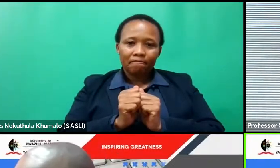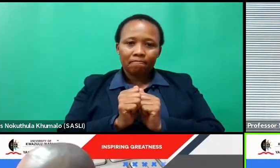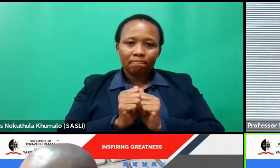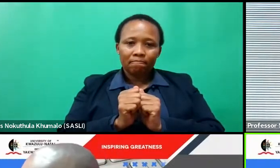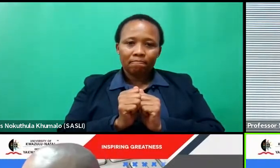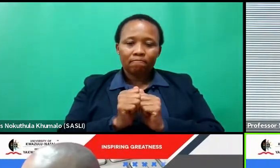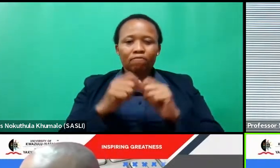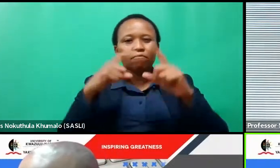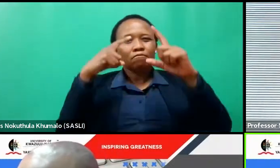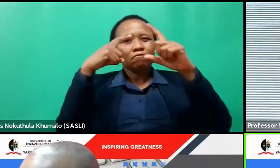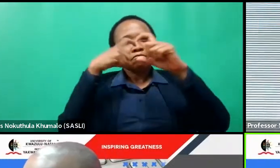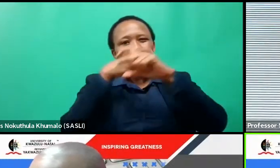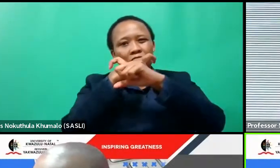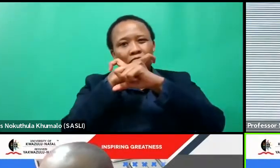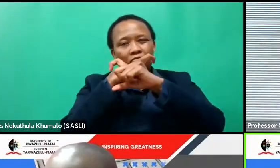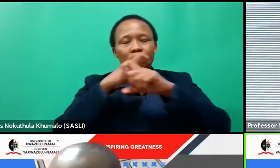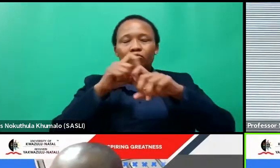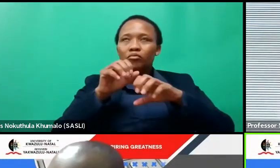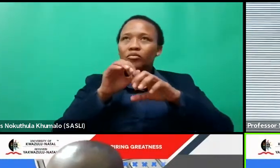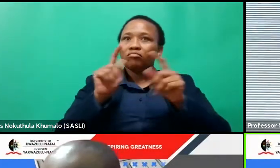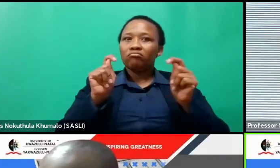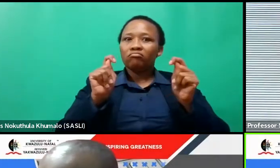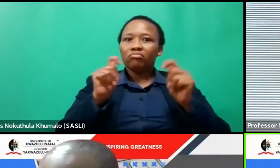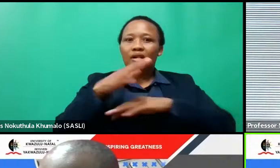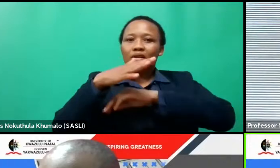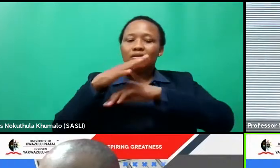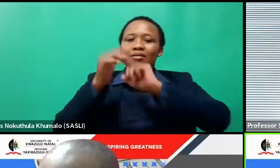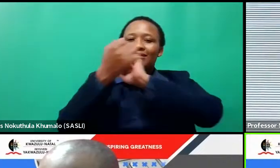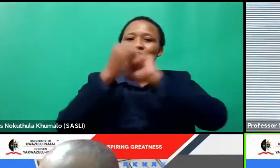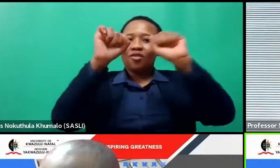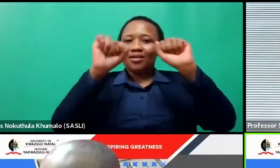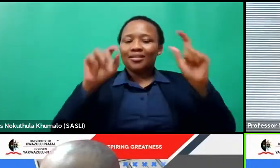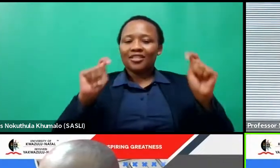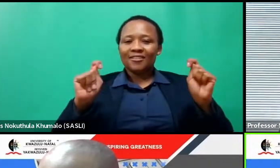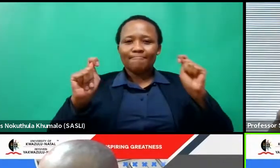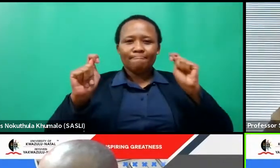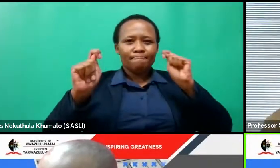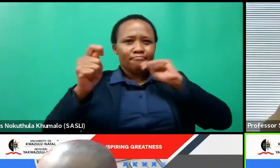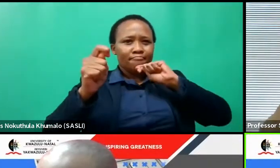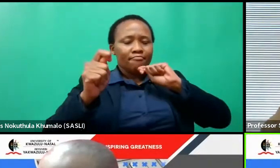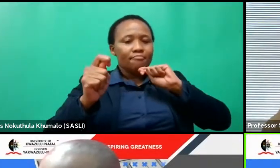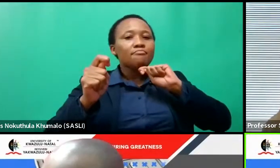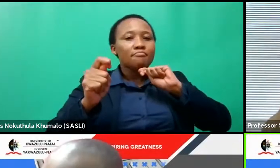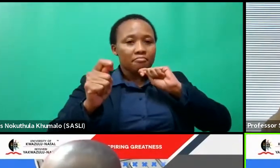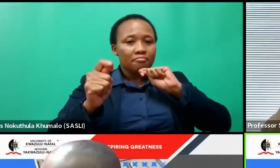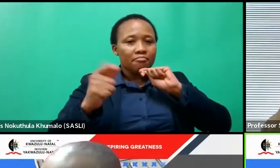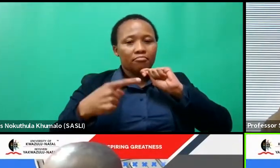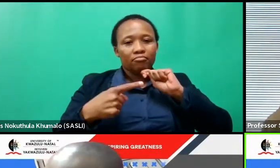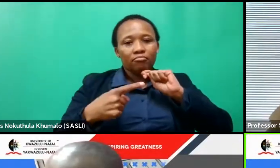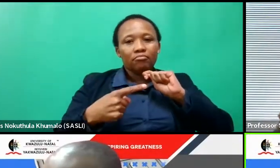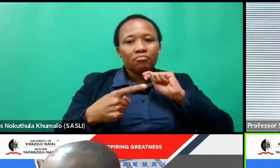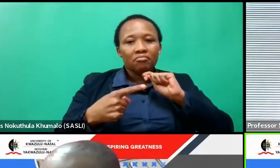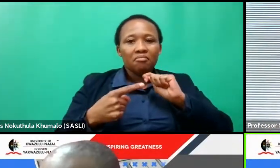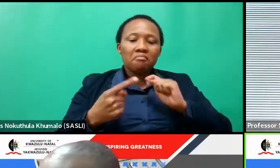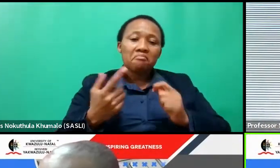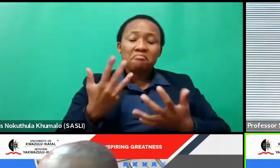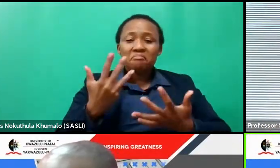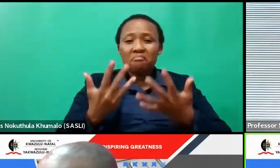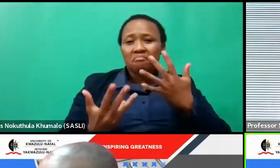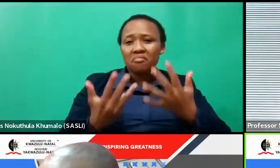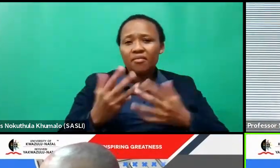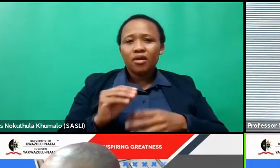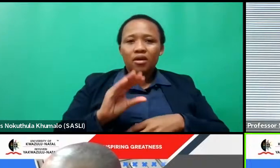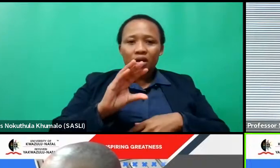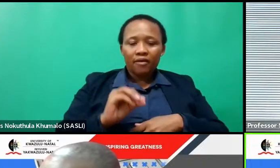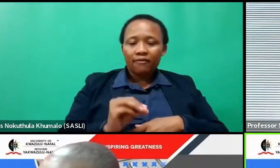our democracy, I wonder whether we were just too idealistic